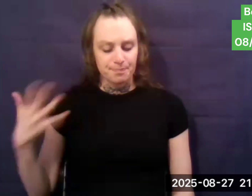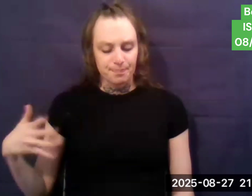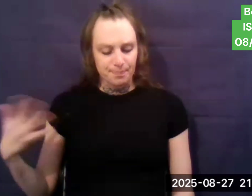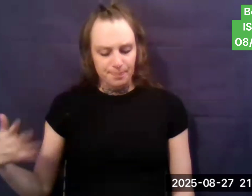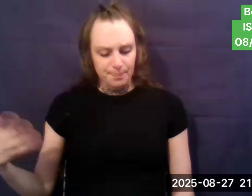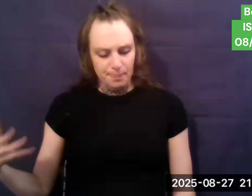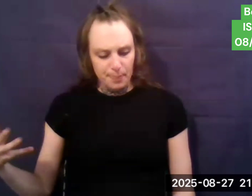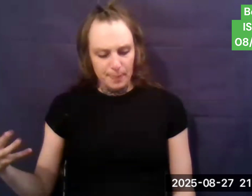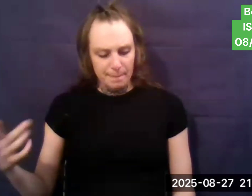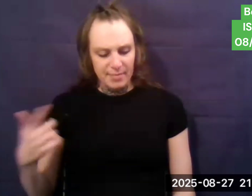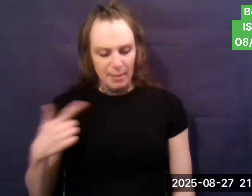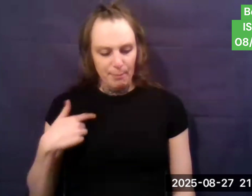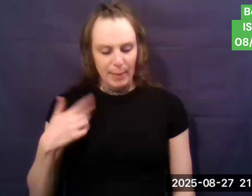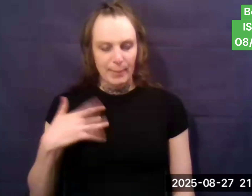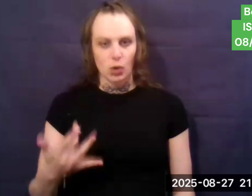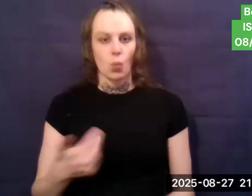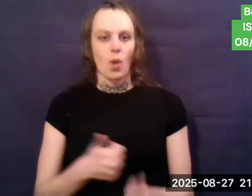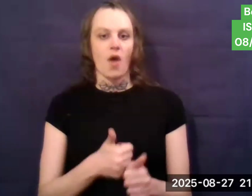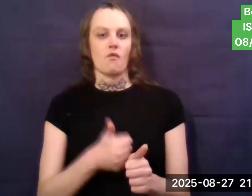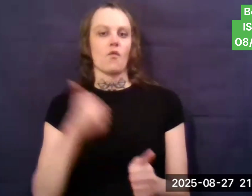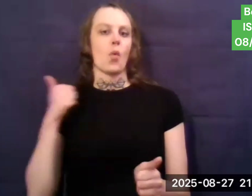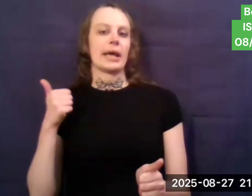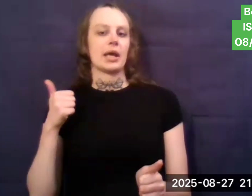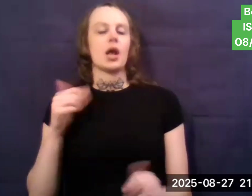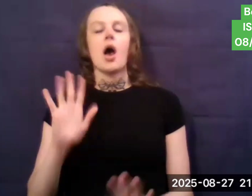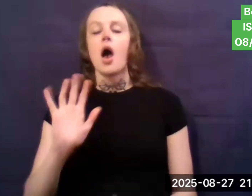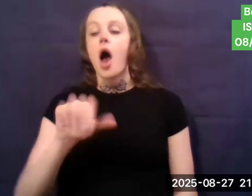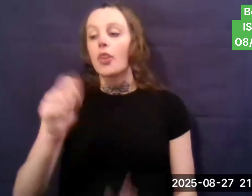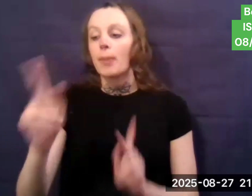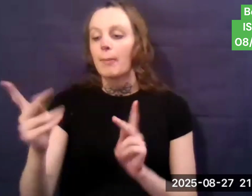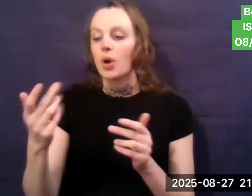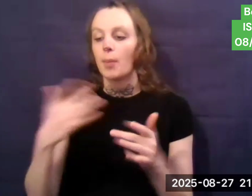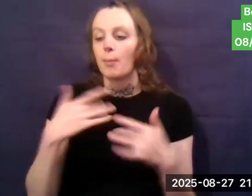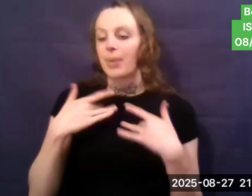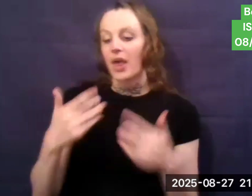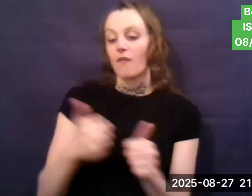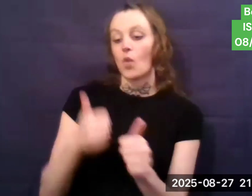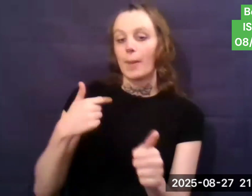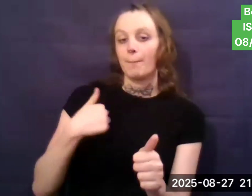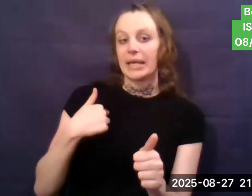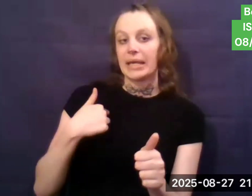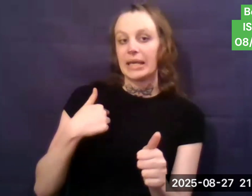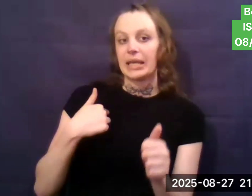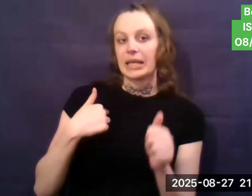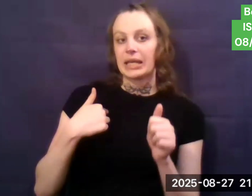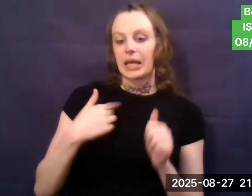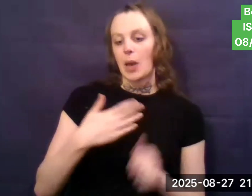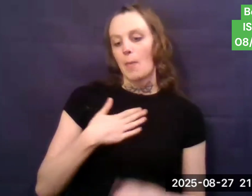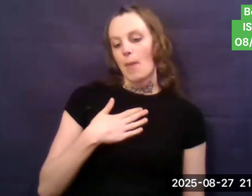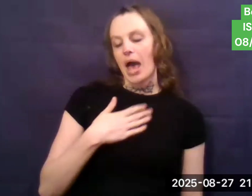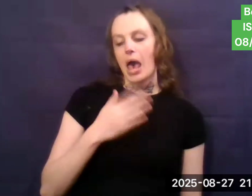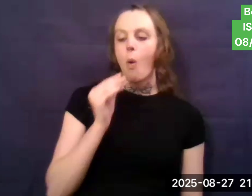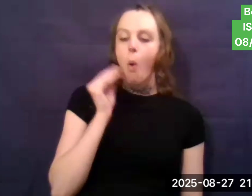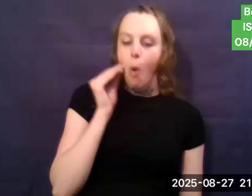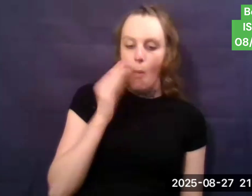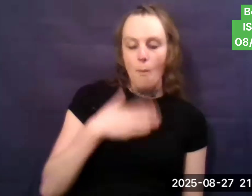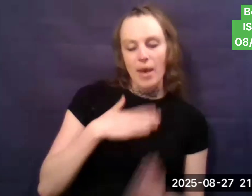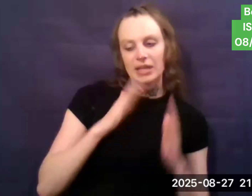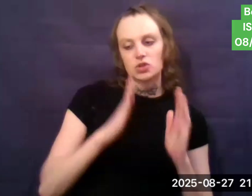like avoided people on my block because of what I was doing on my block and inside my home. And now my